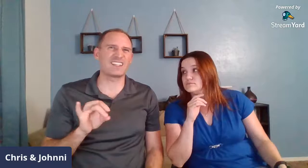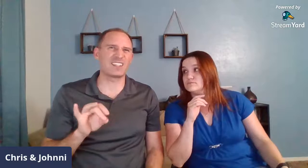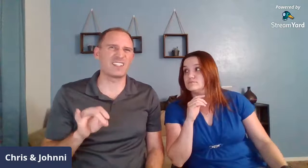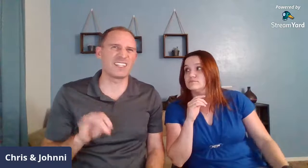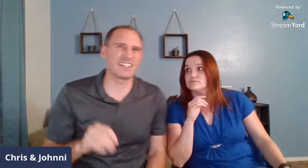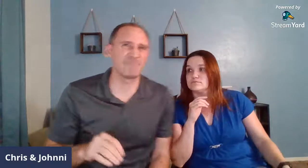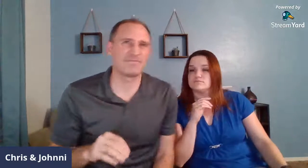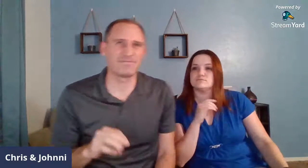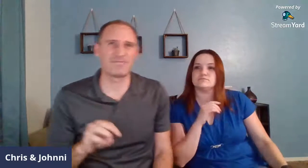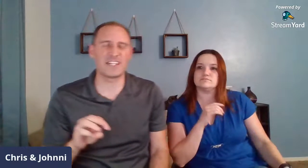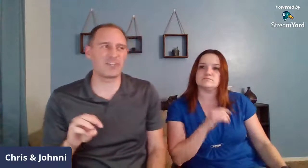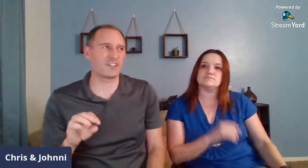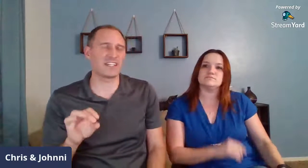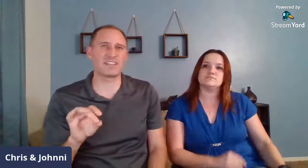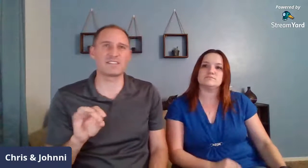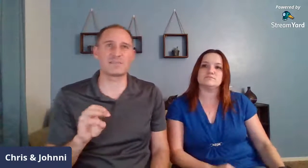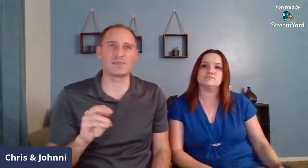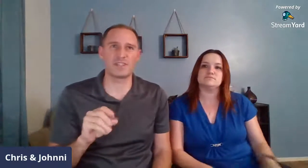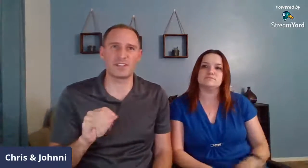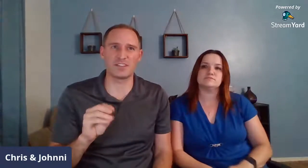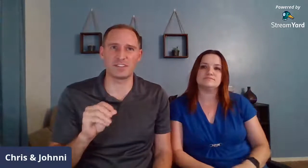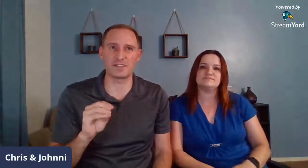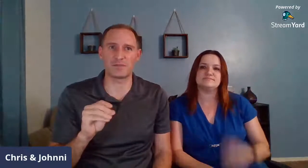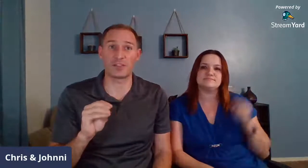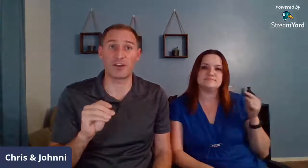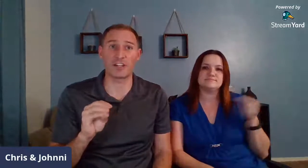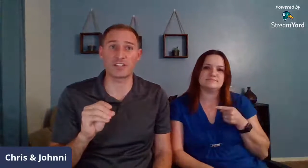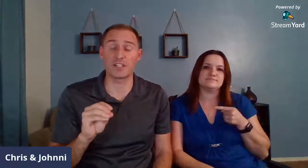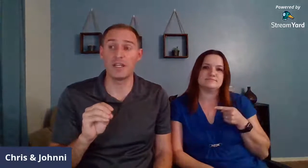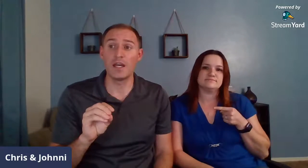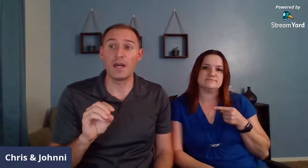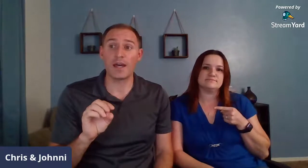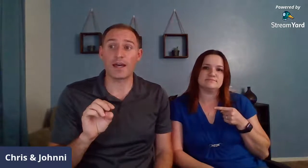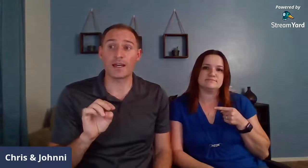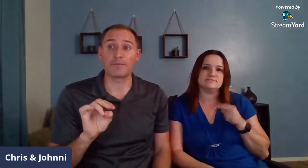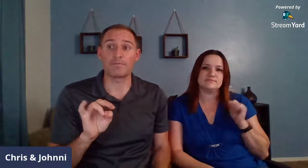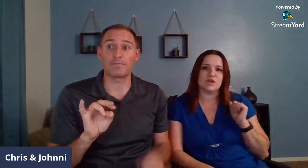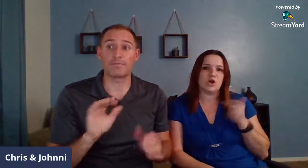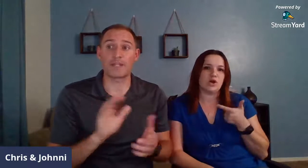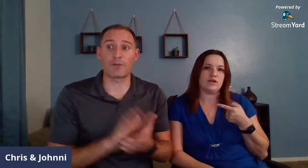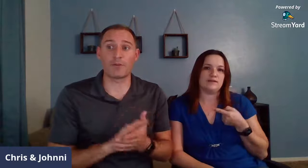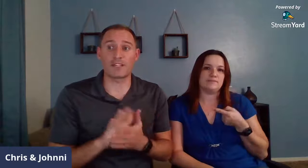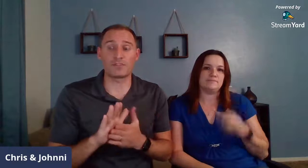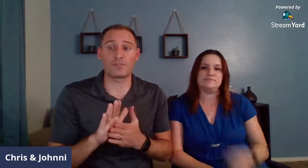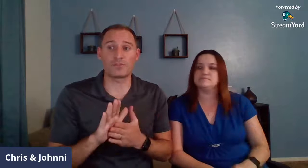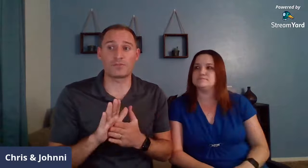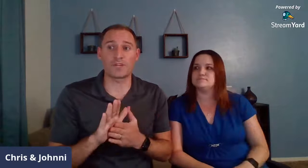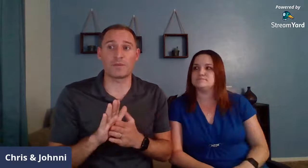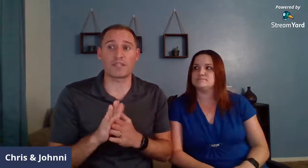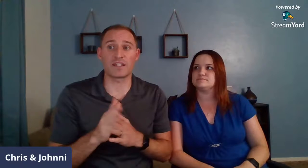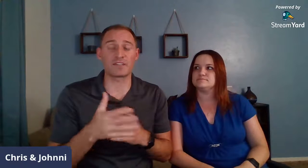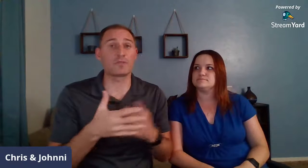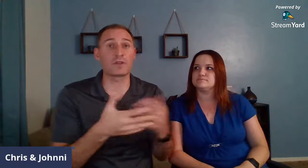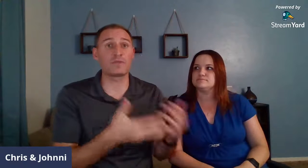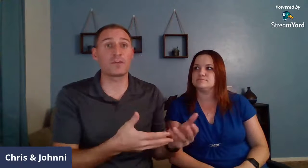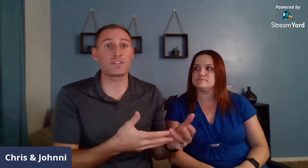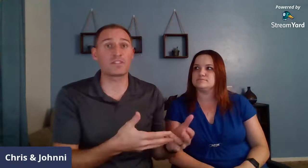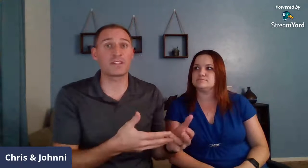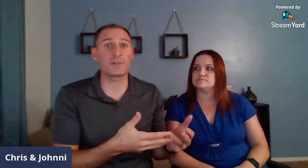little nitty gritty and into some neurology. But I won't make it too complicated. So we focused a little bit